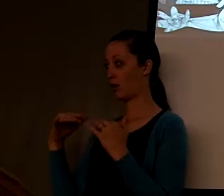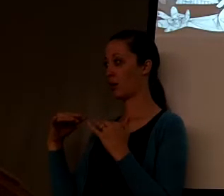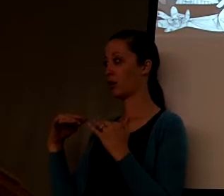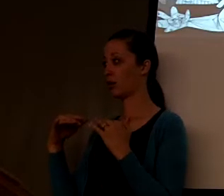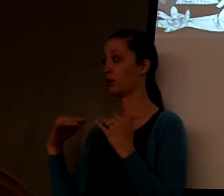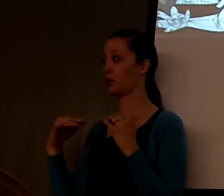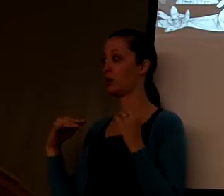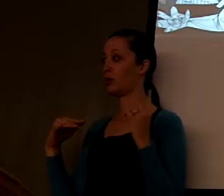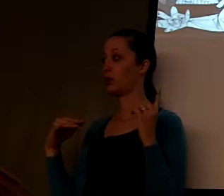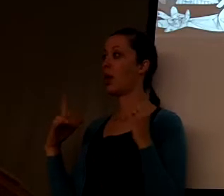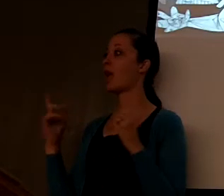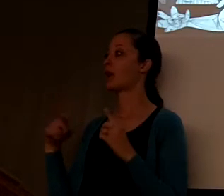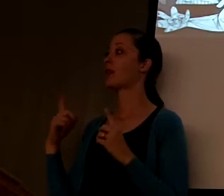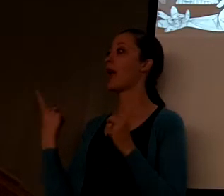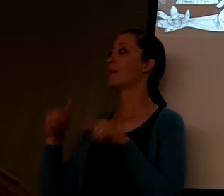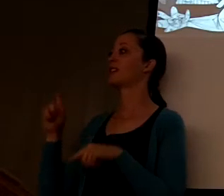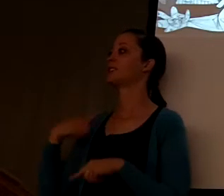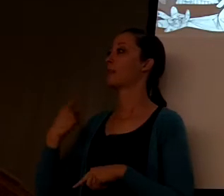in Spain.